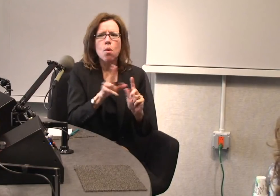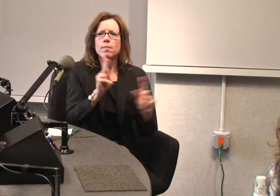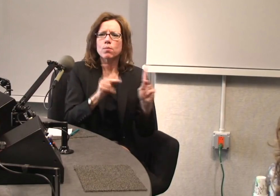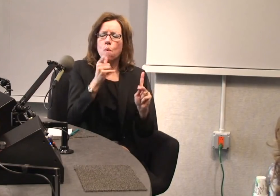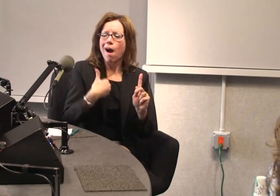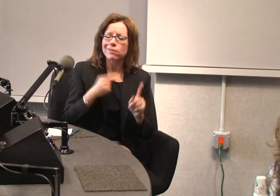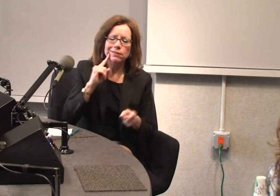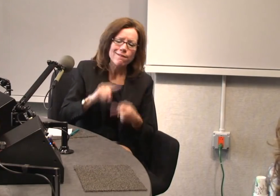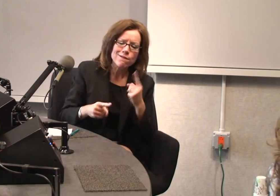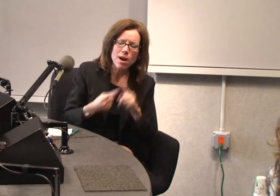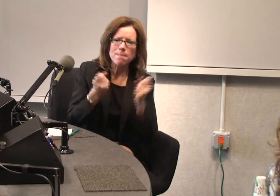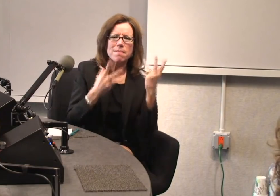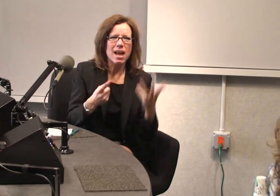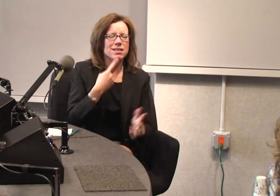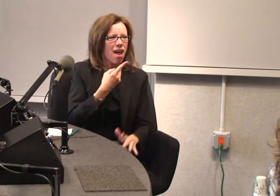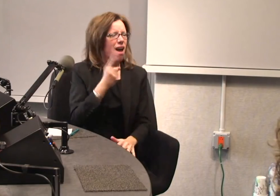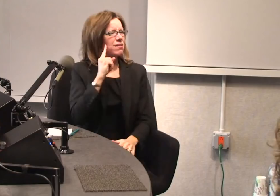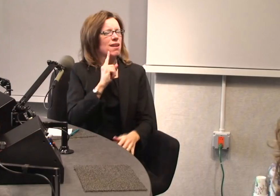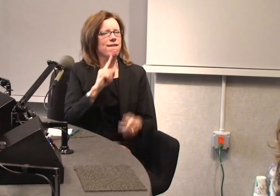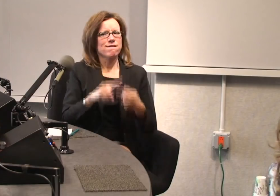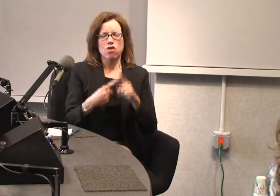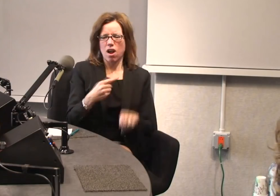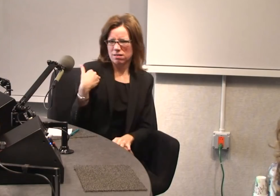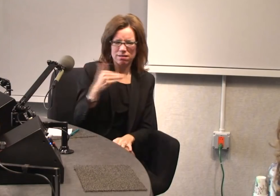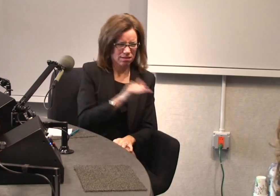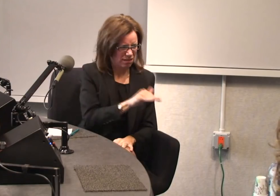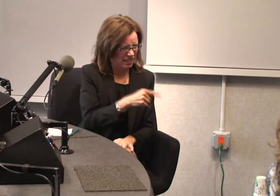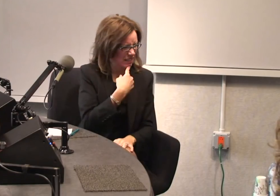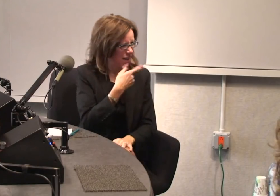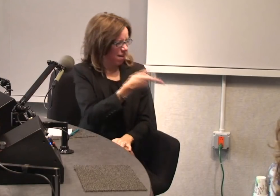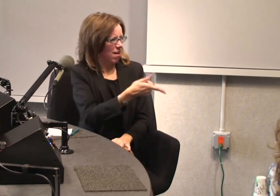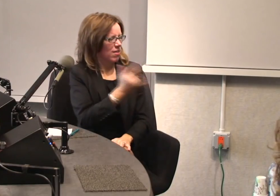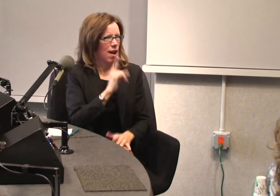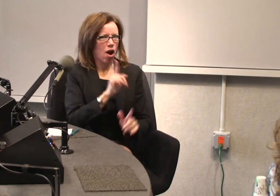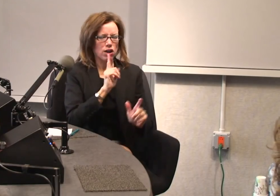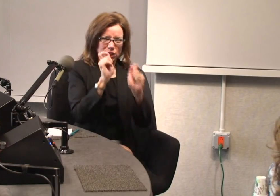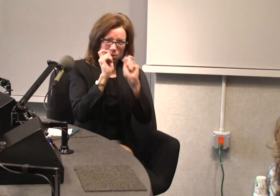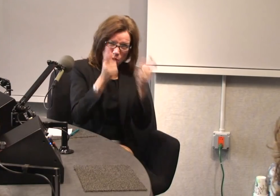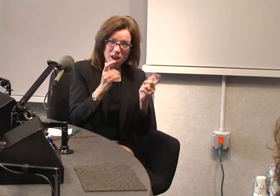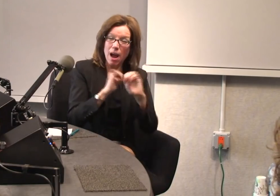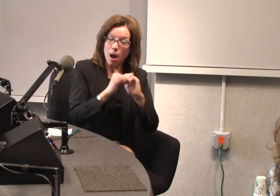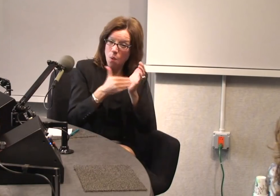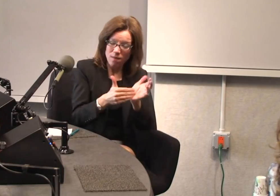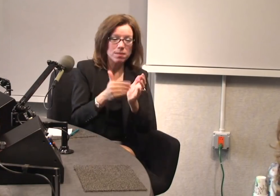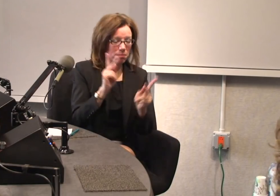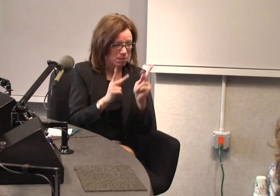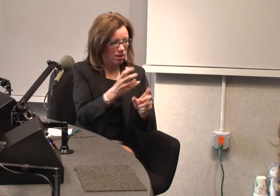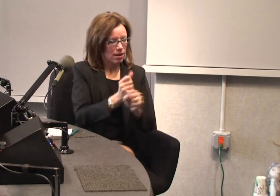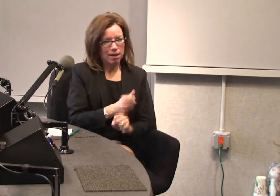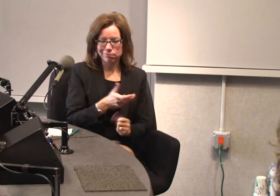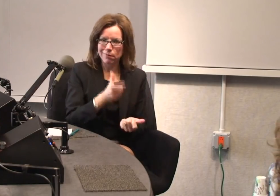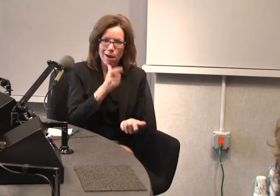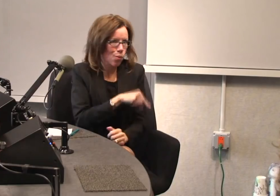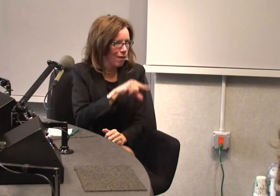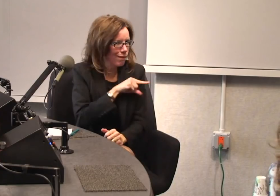friends said their deaf friends told them that they would be surprised at how often this occurs. And what you seem to be saying is that incident